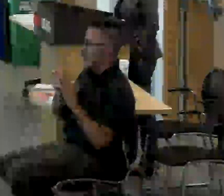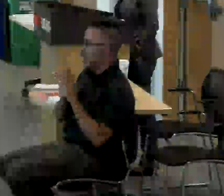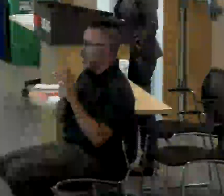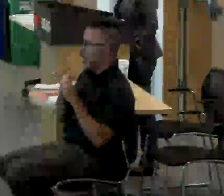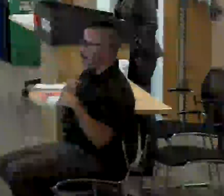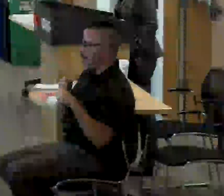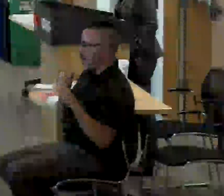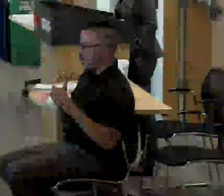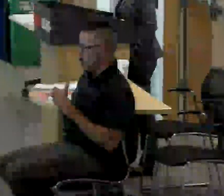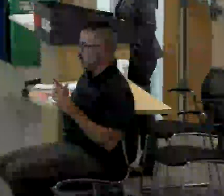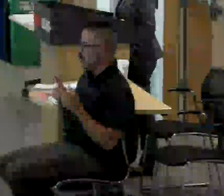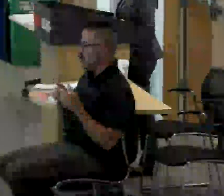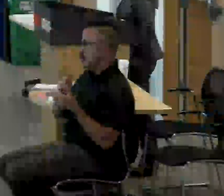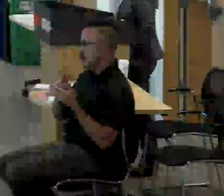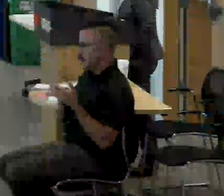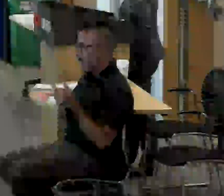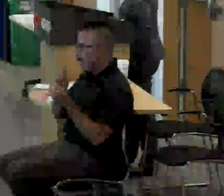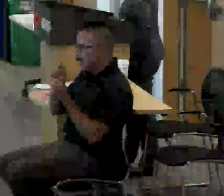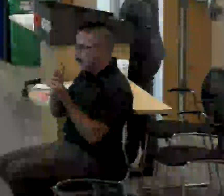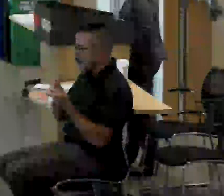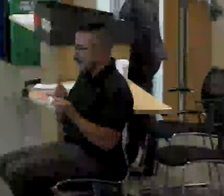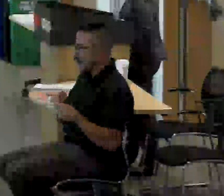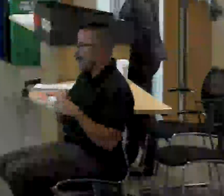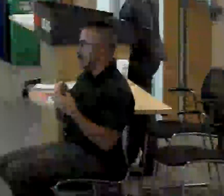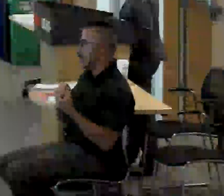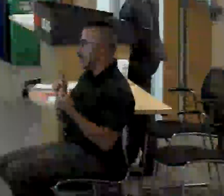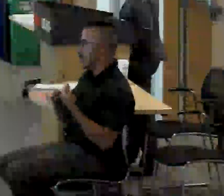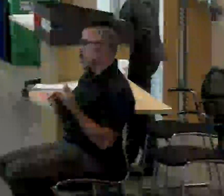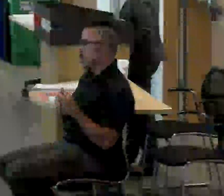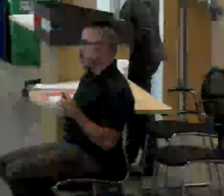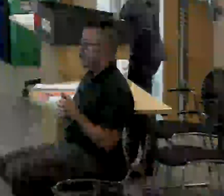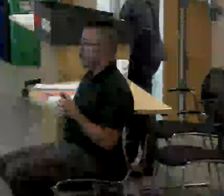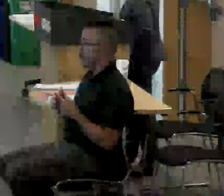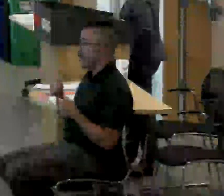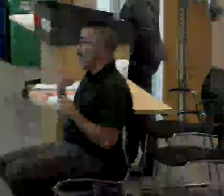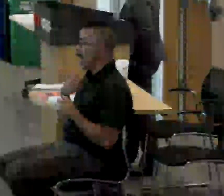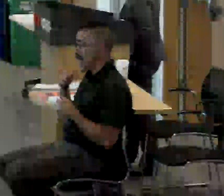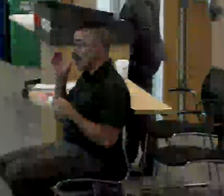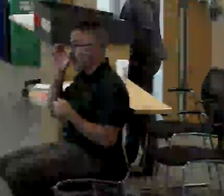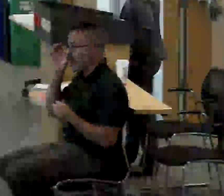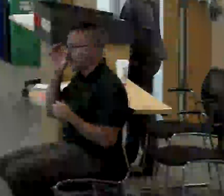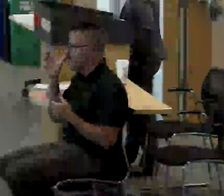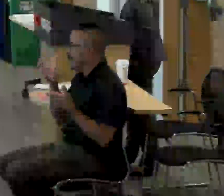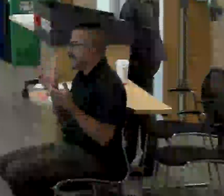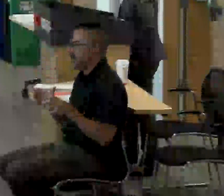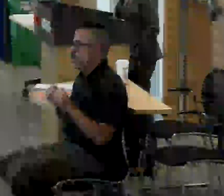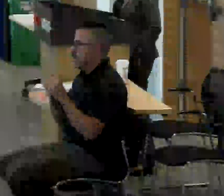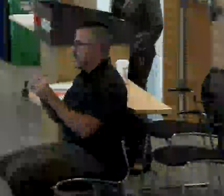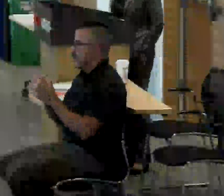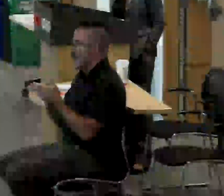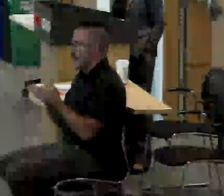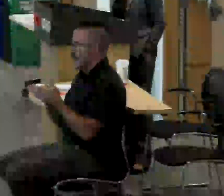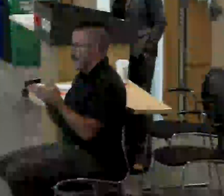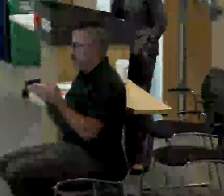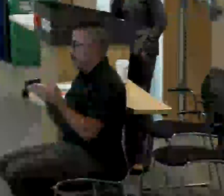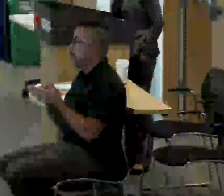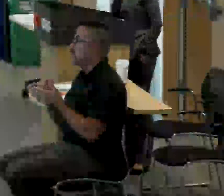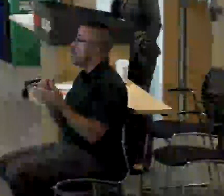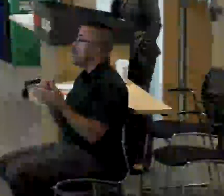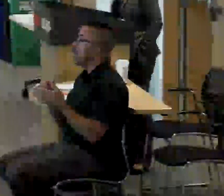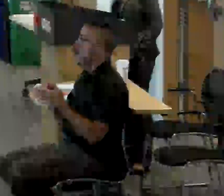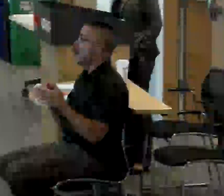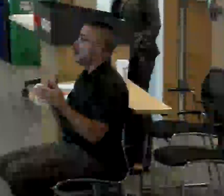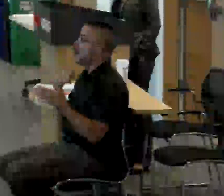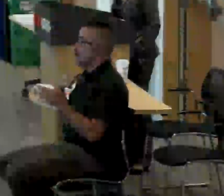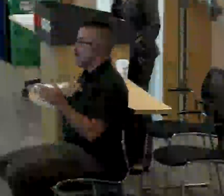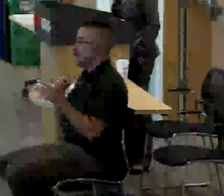the intricate details of those programs. And I didn't want to continue with that trend. So all the way down to the